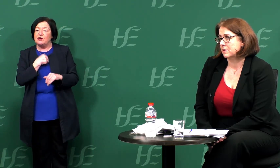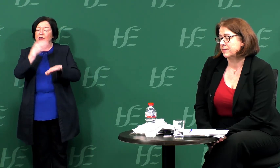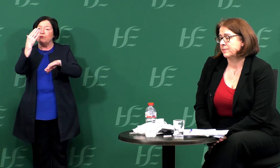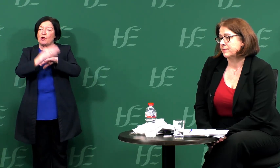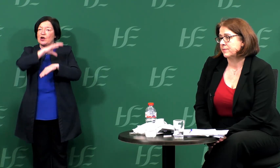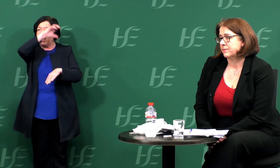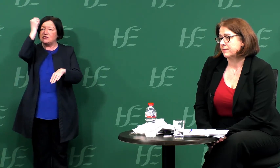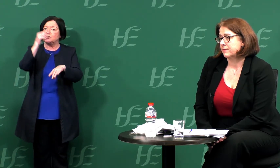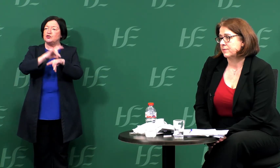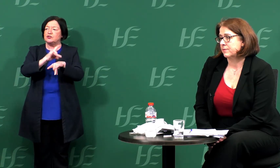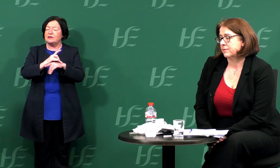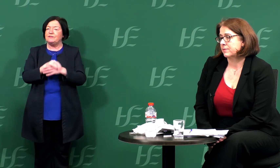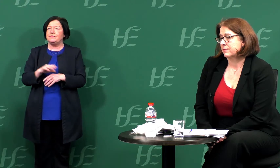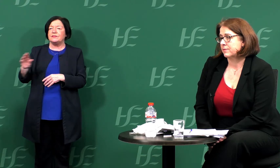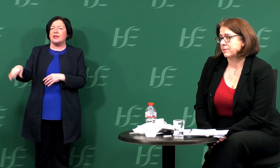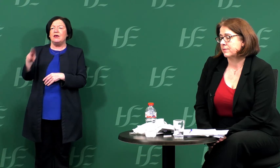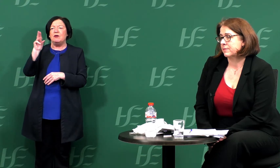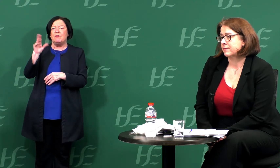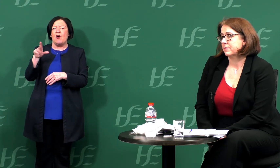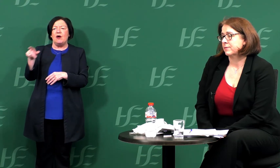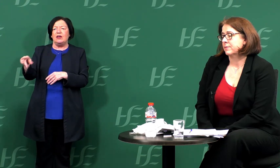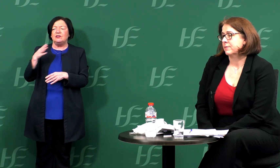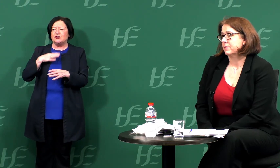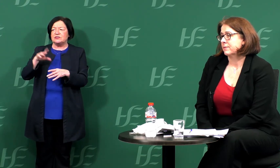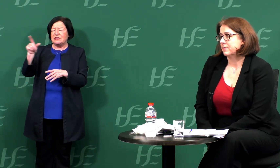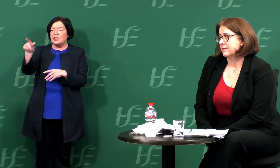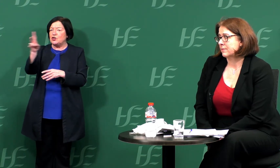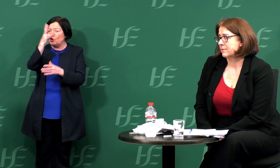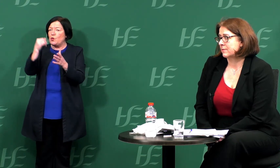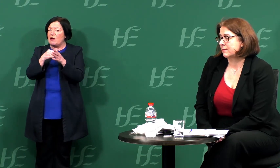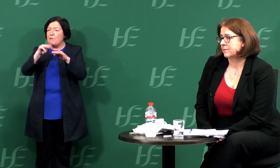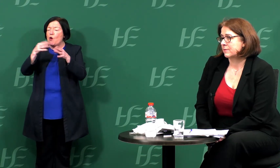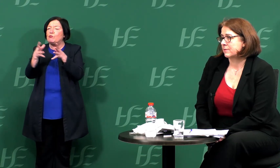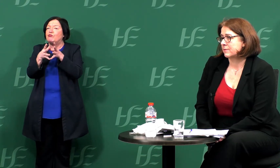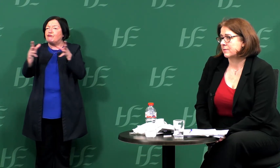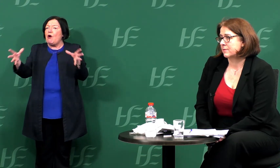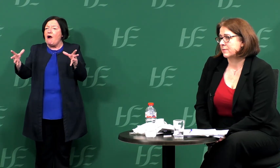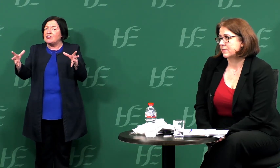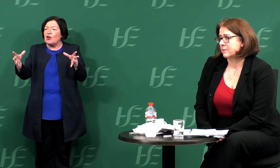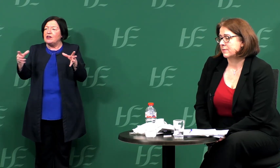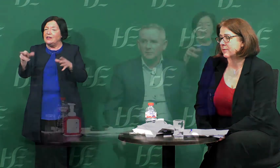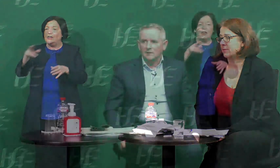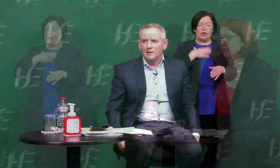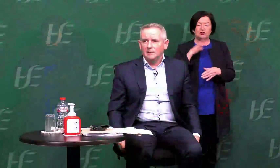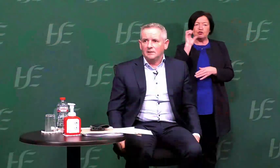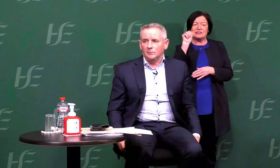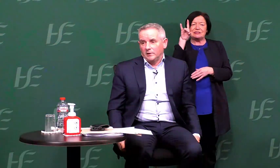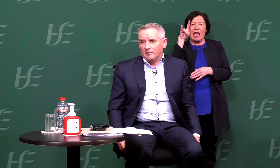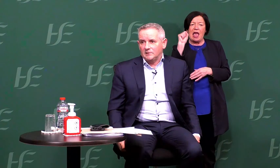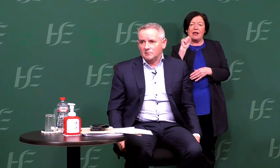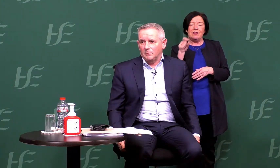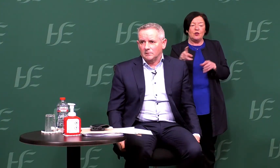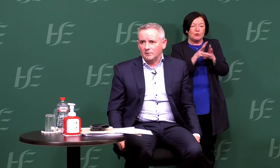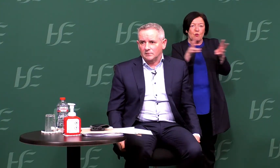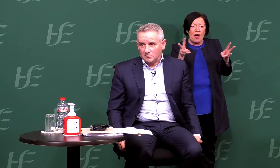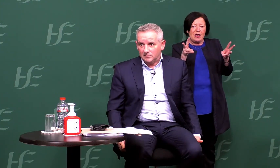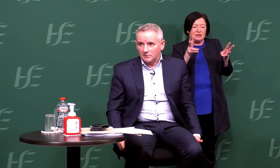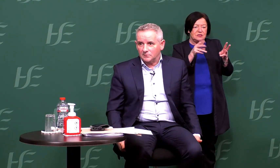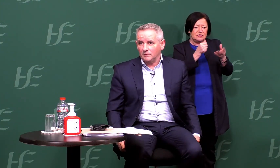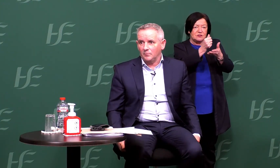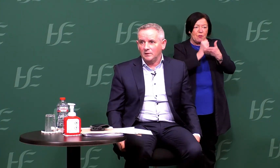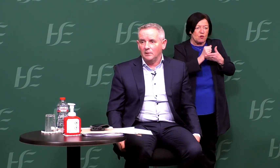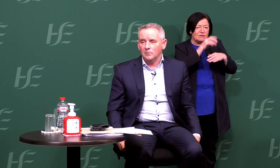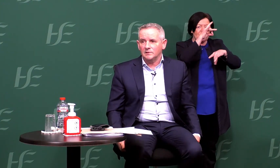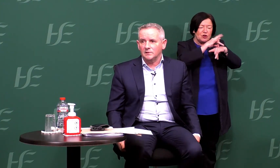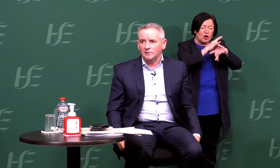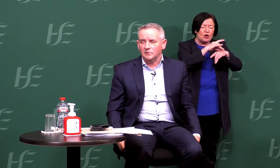consultants. Just specifically, I mean, because I think your question is broader, it's not just related to CAMHS, but the wide range of supports for